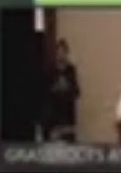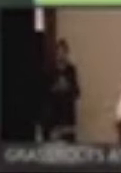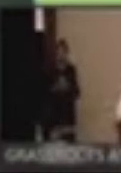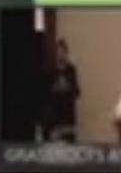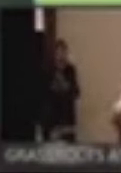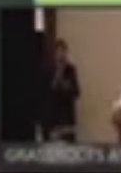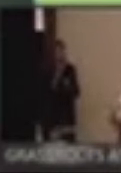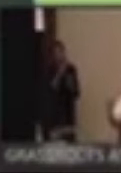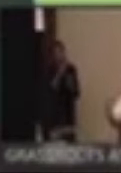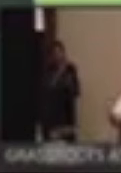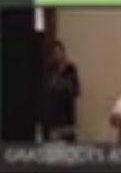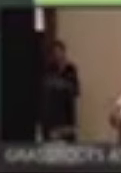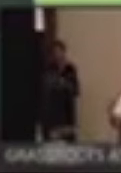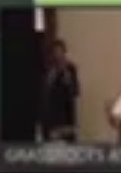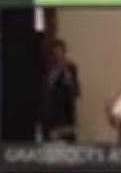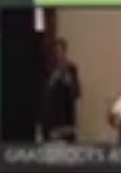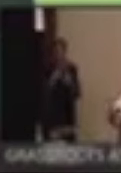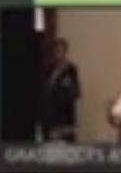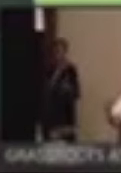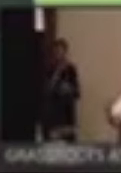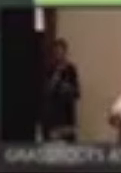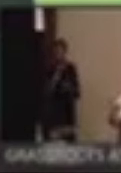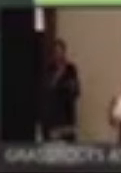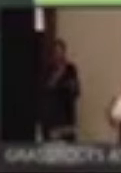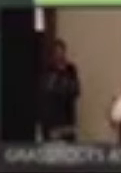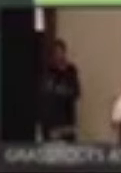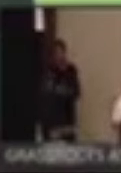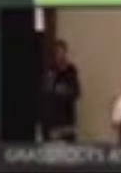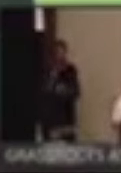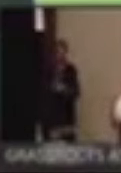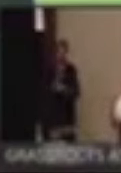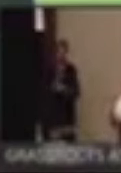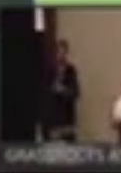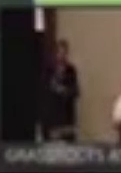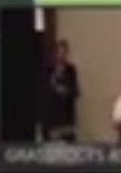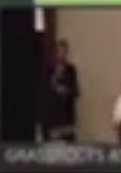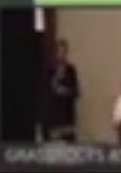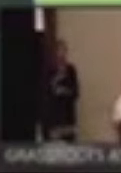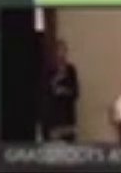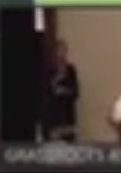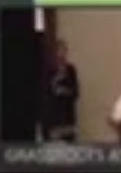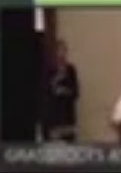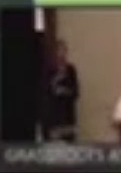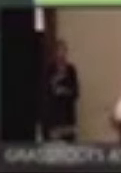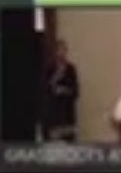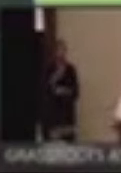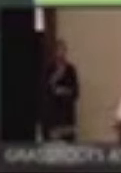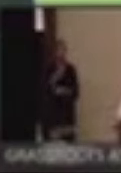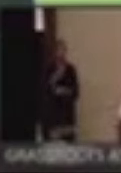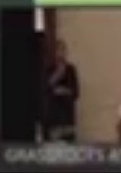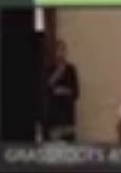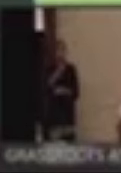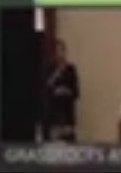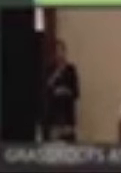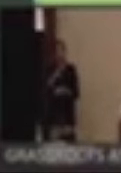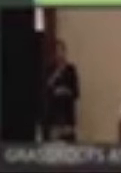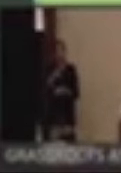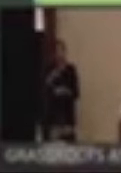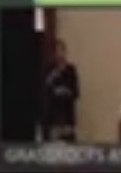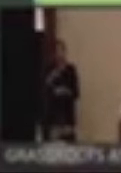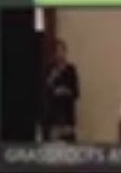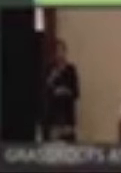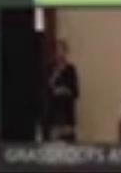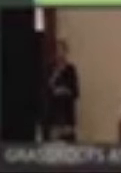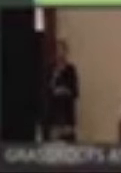Dr. Hector Carballo, we talk every week. He couldn't attend today due to personal